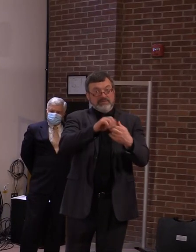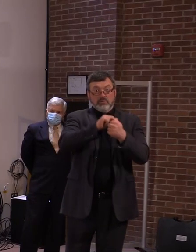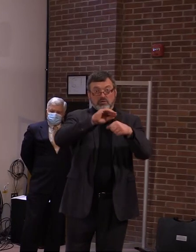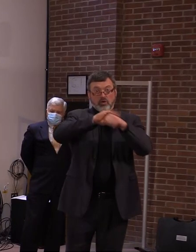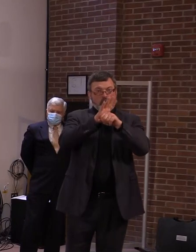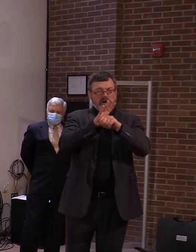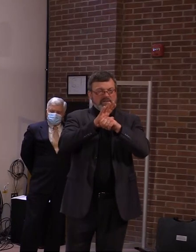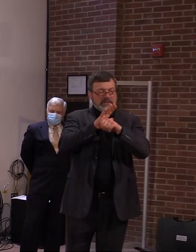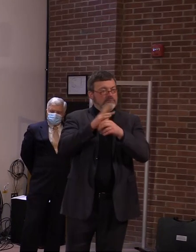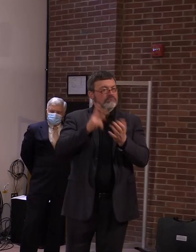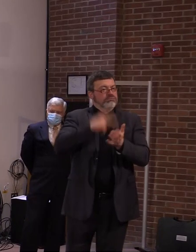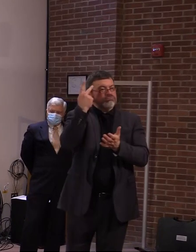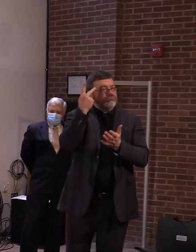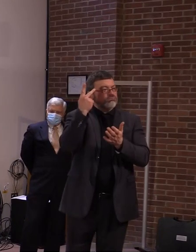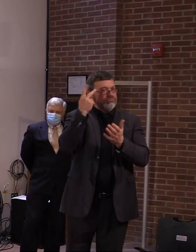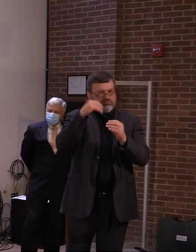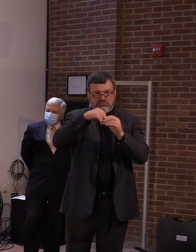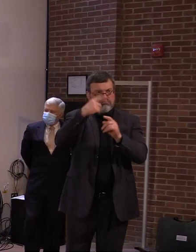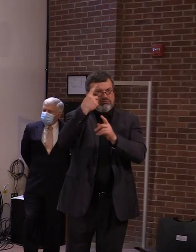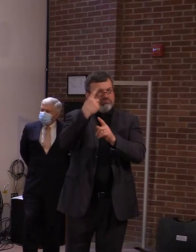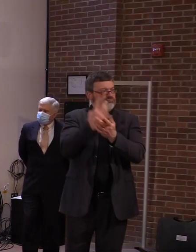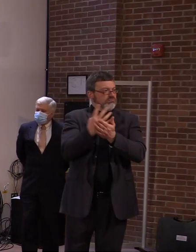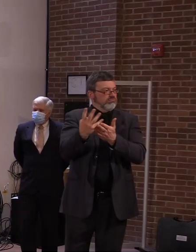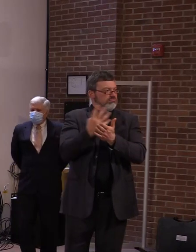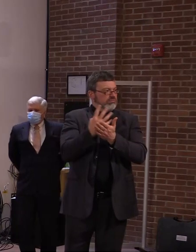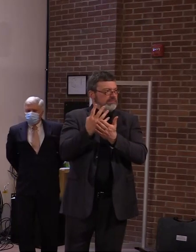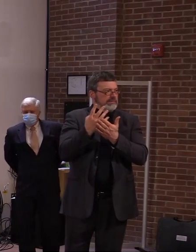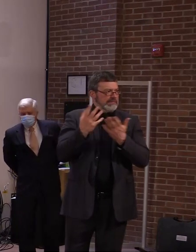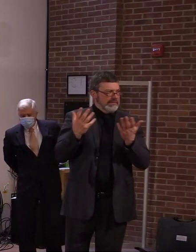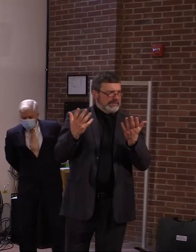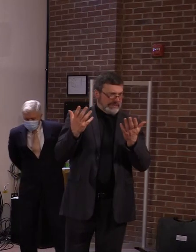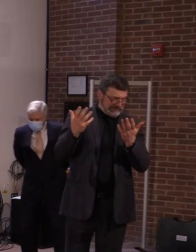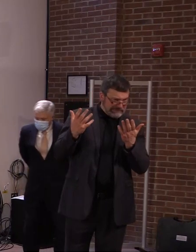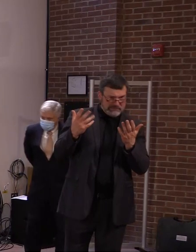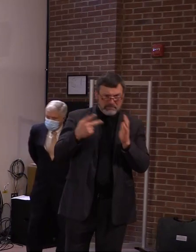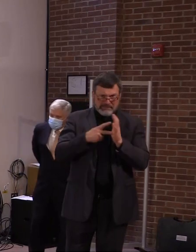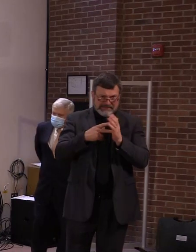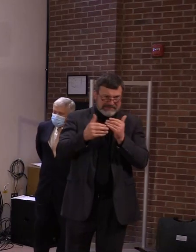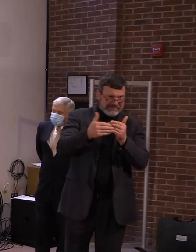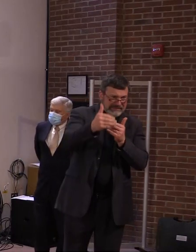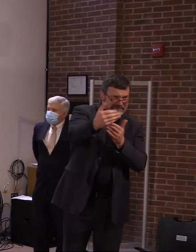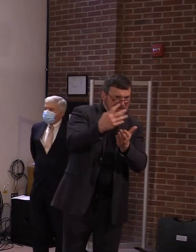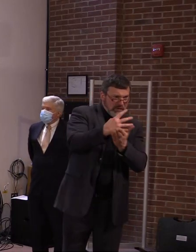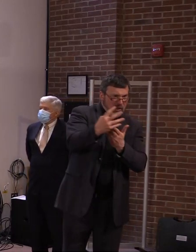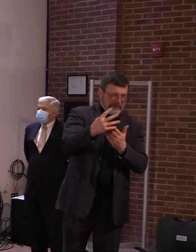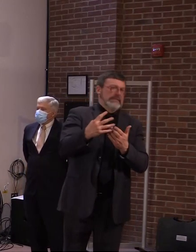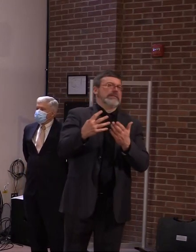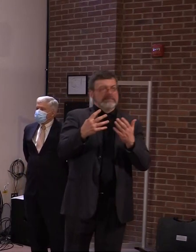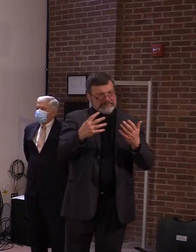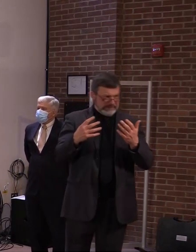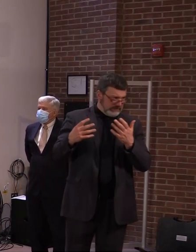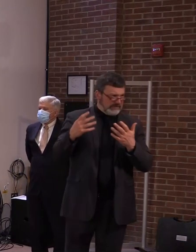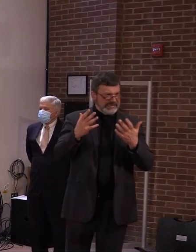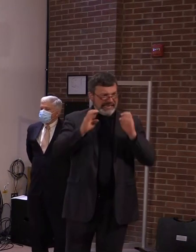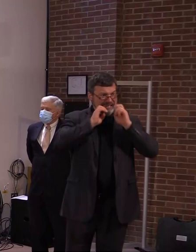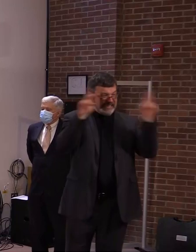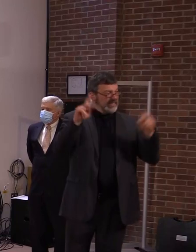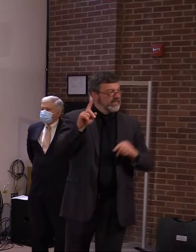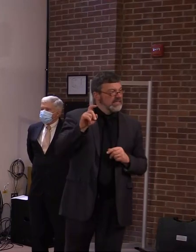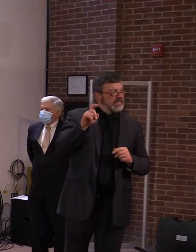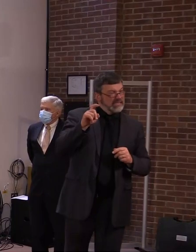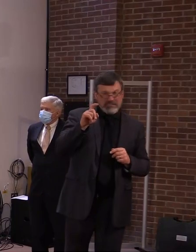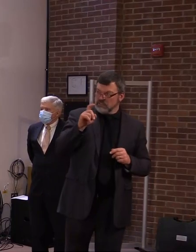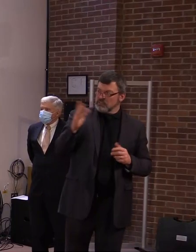reason, or is there any cause for concern that that number might just keep going up, particularly as the case counts